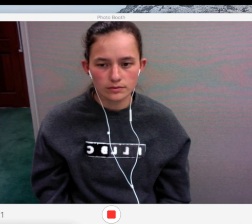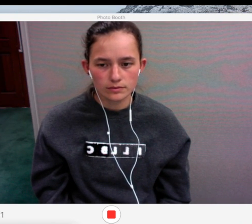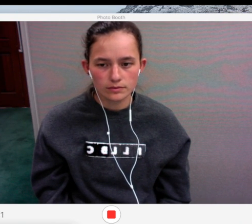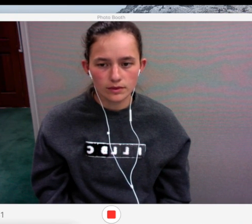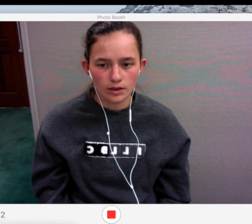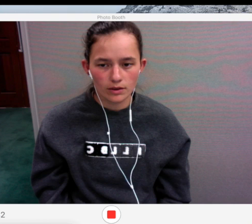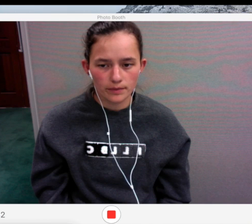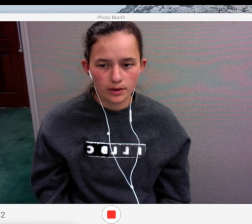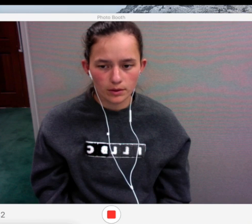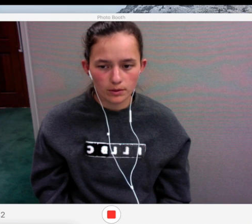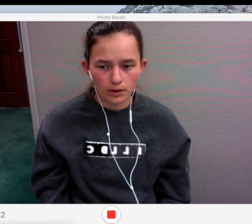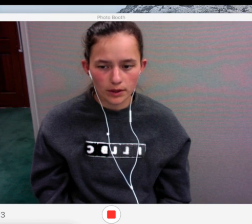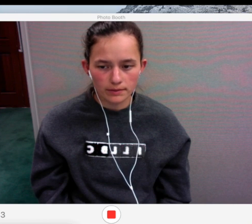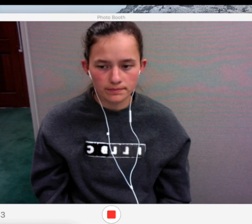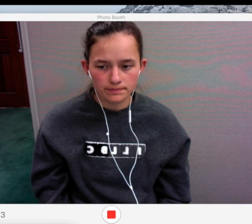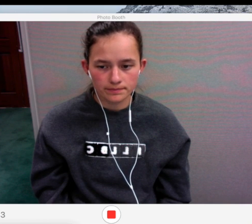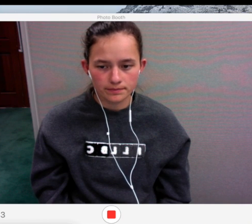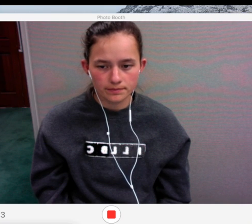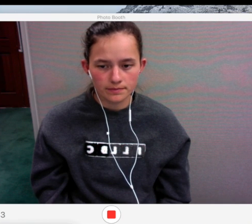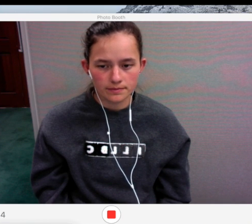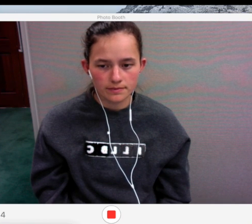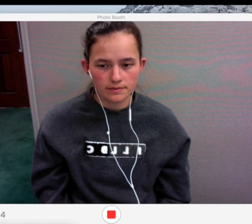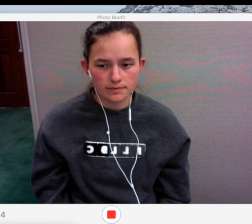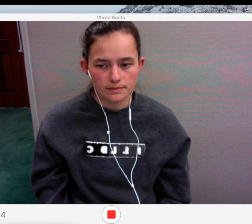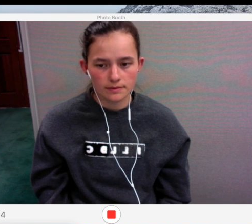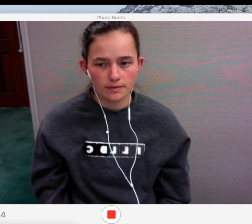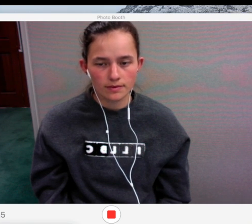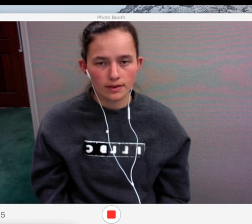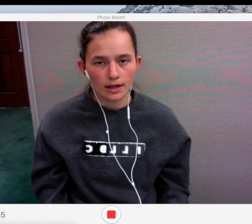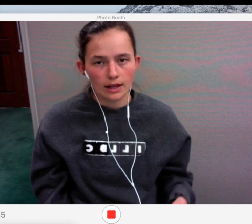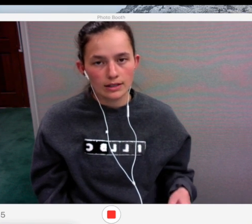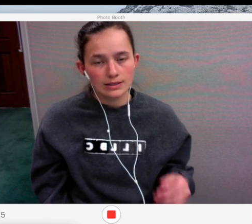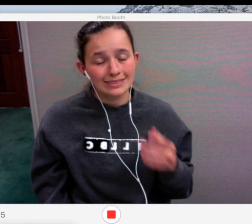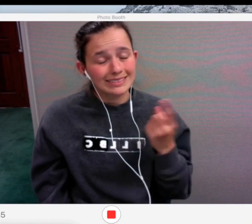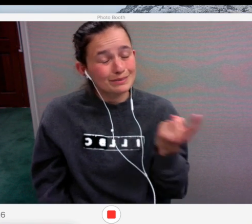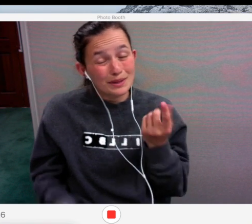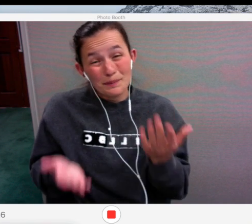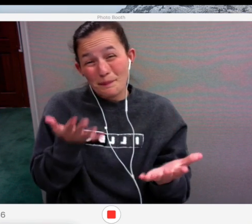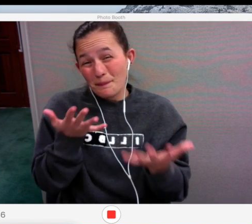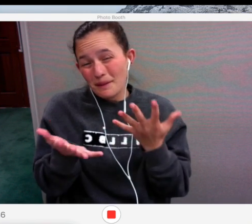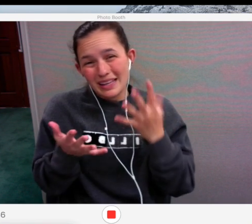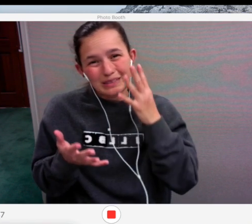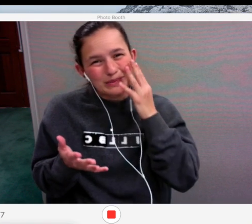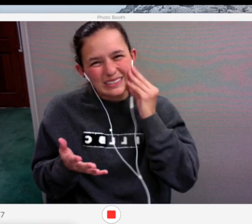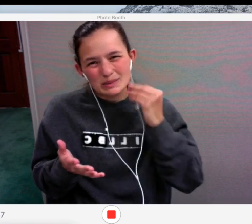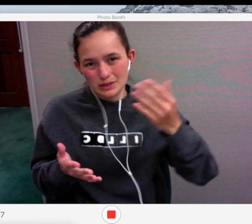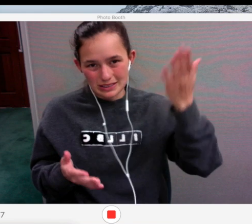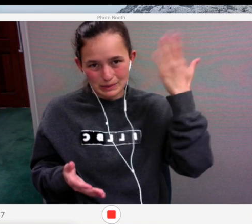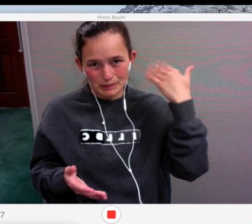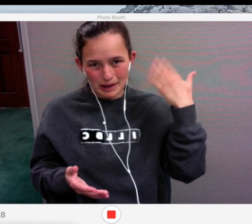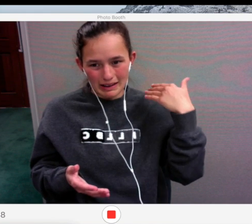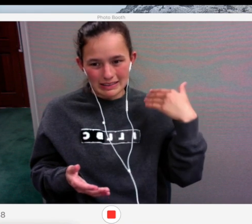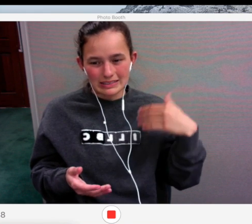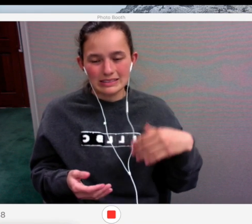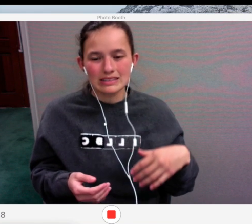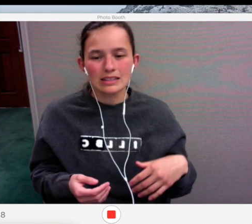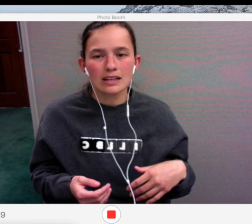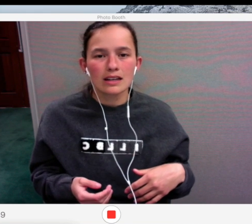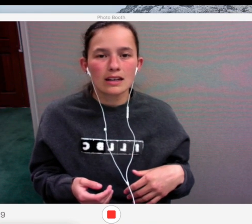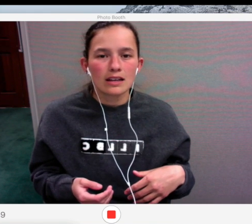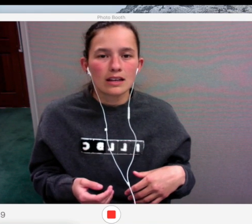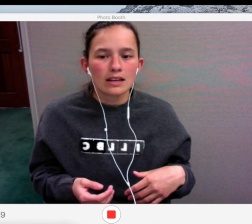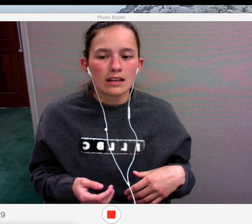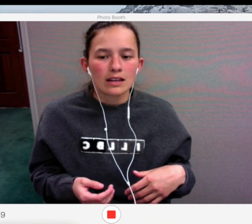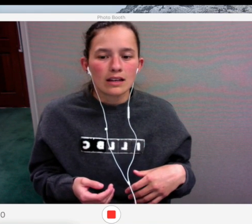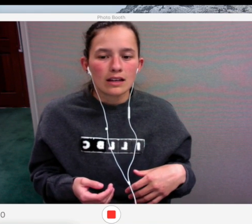Okay. One of the things you might be experiencing when you go and apply for work, and you've maybe heard on